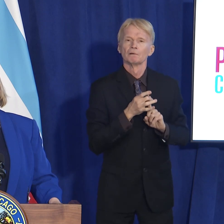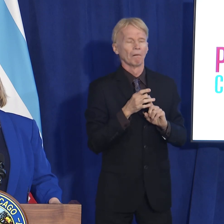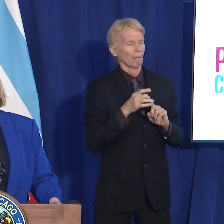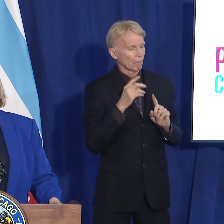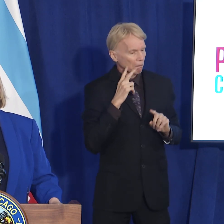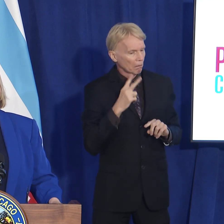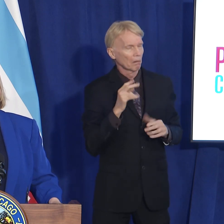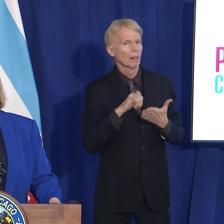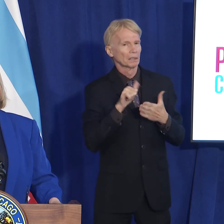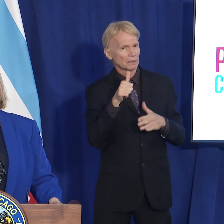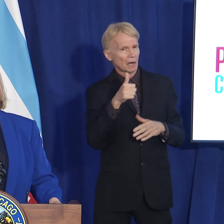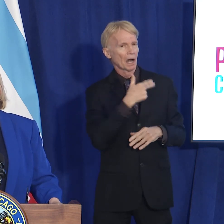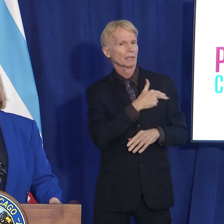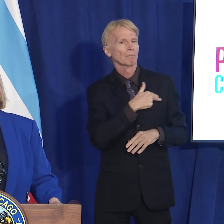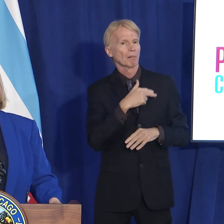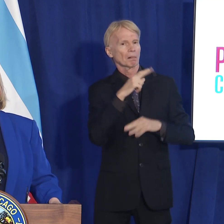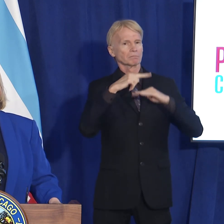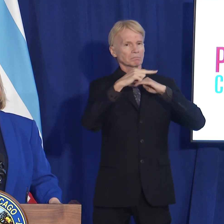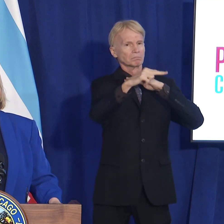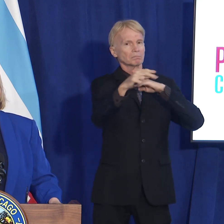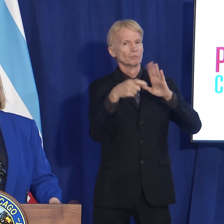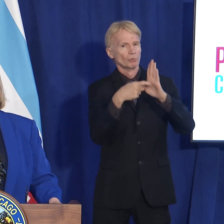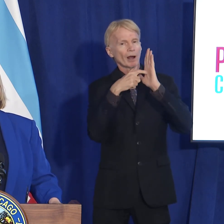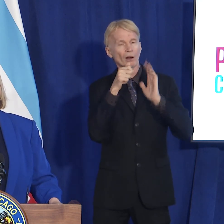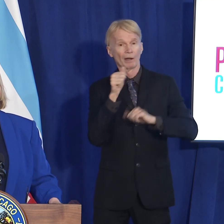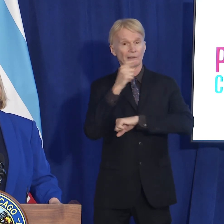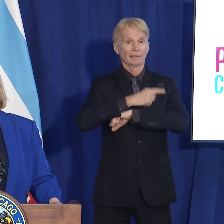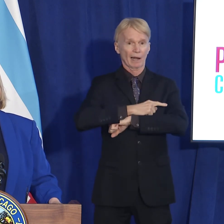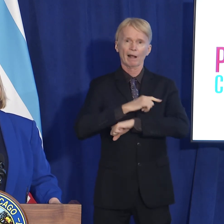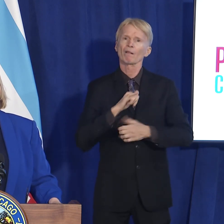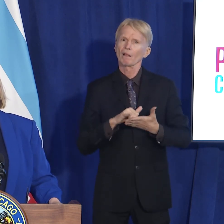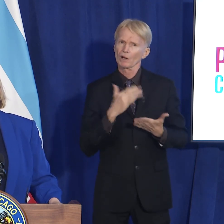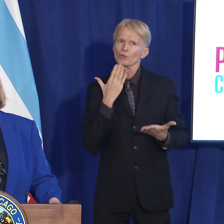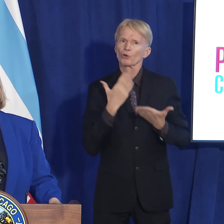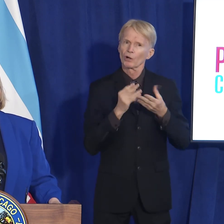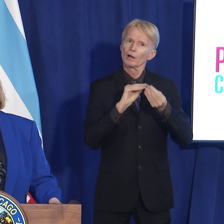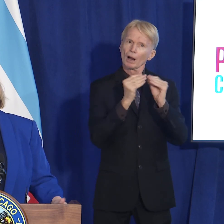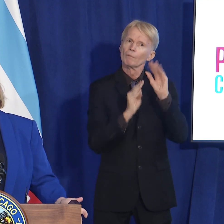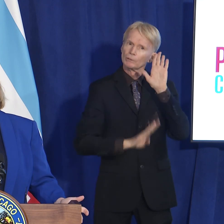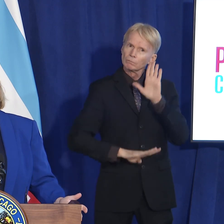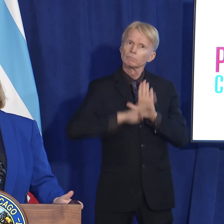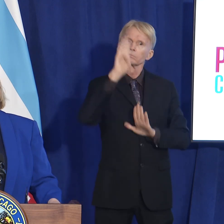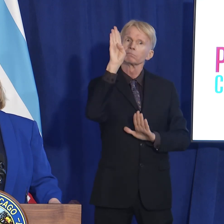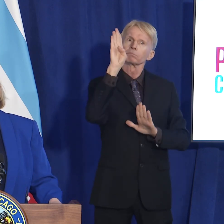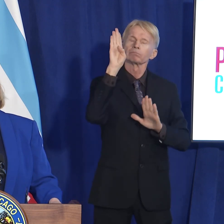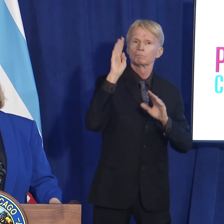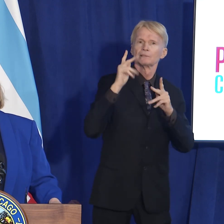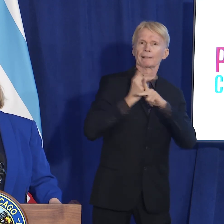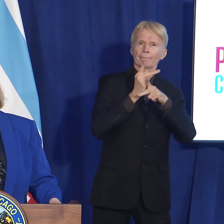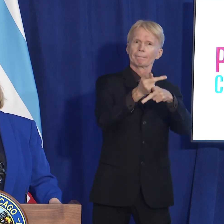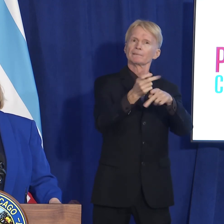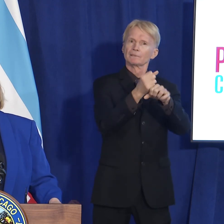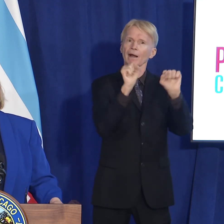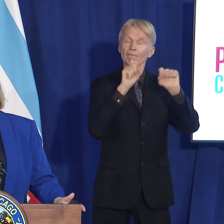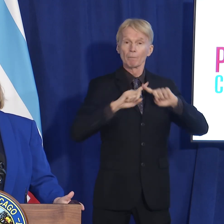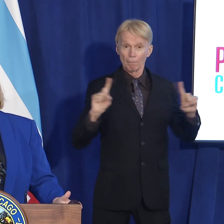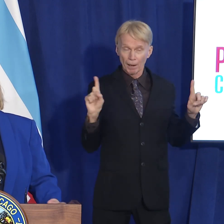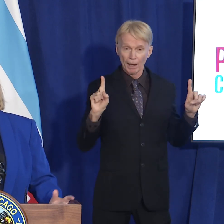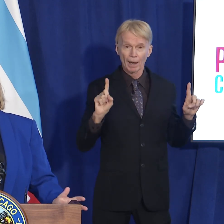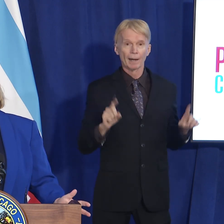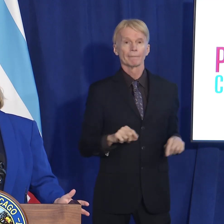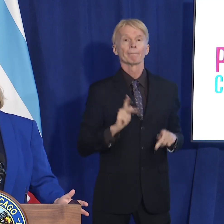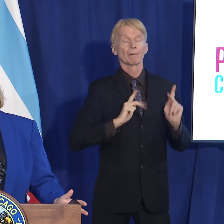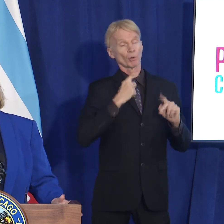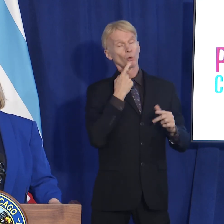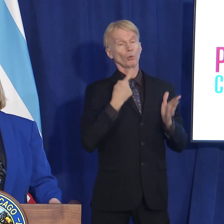feeling good right at the moment in terms of the progress that we've made and continue to make. But the great majority of those folks getting hospitalized, again,